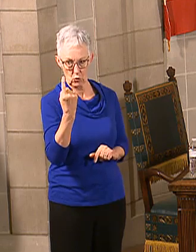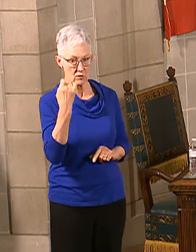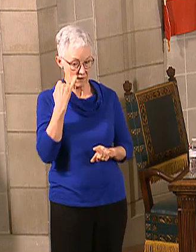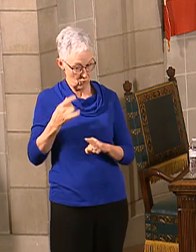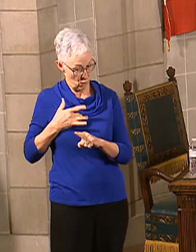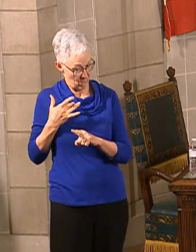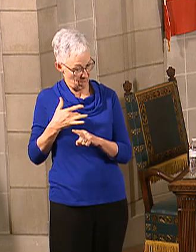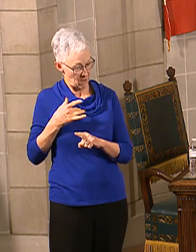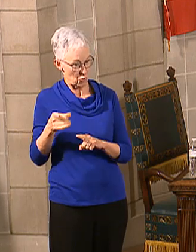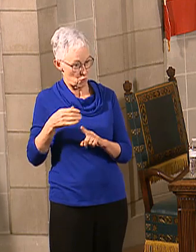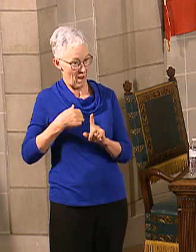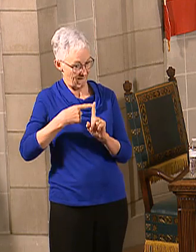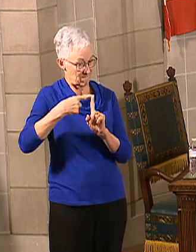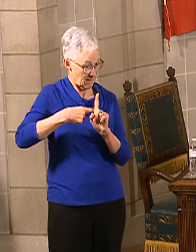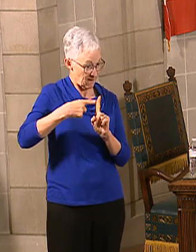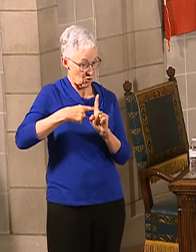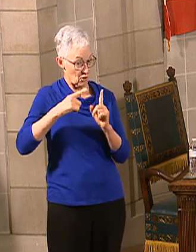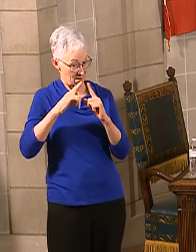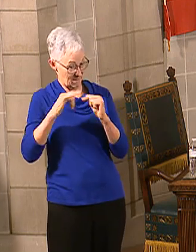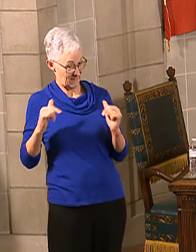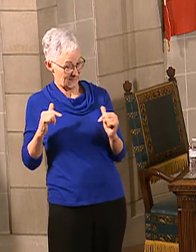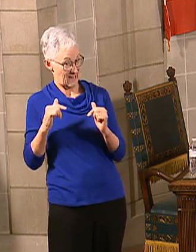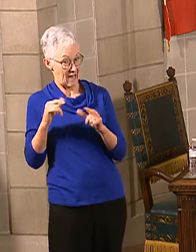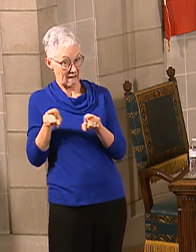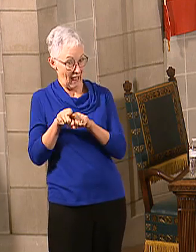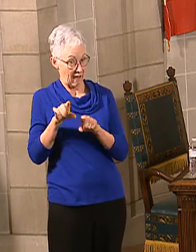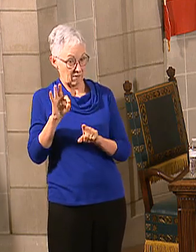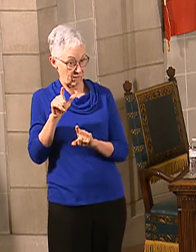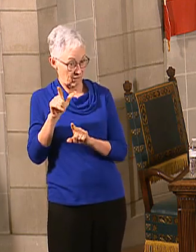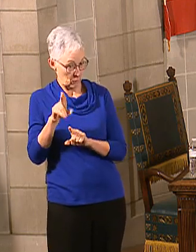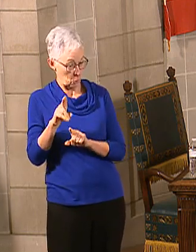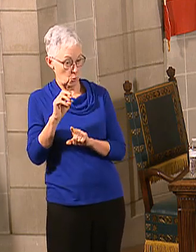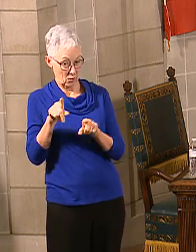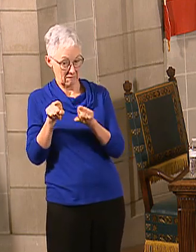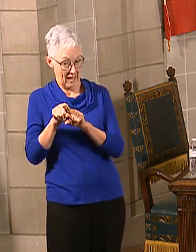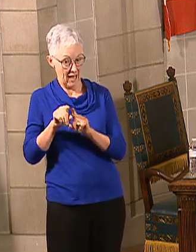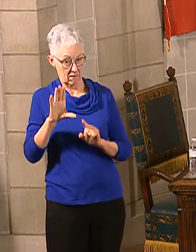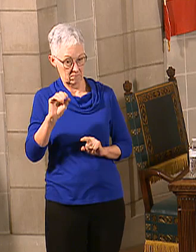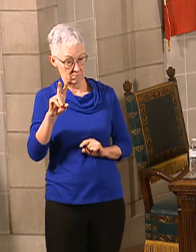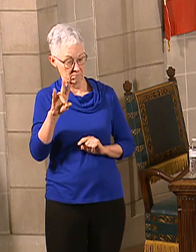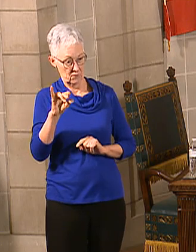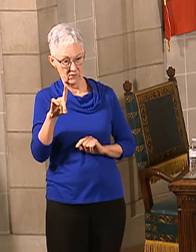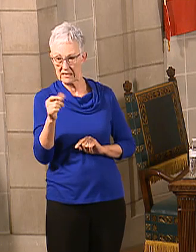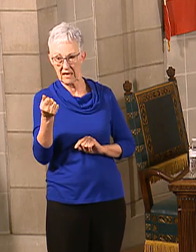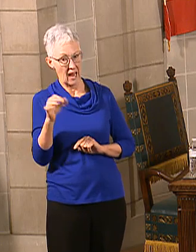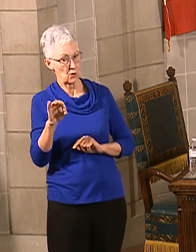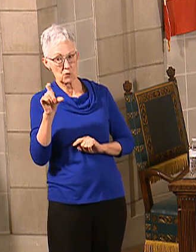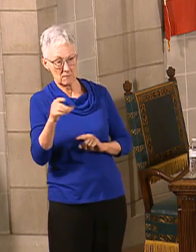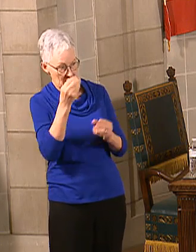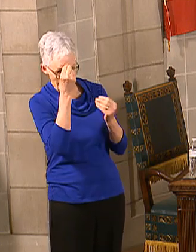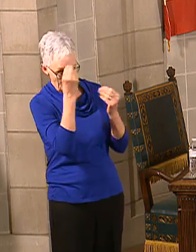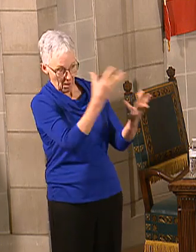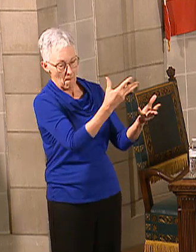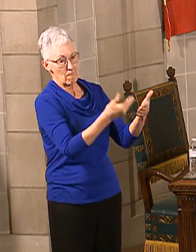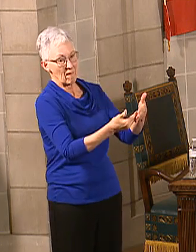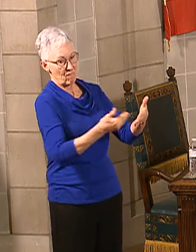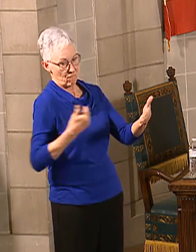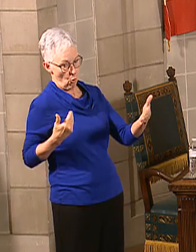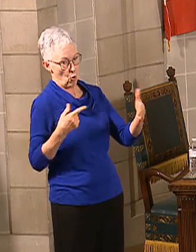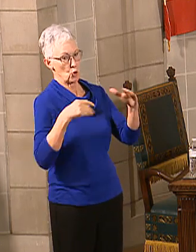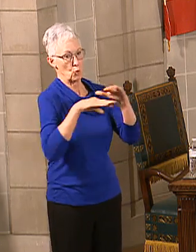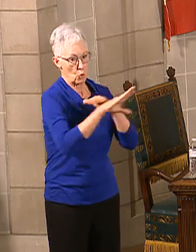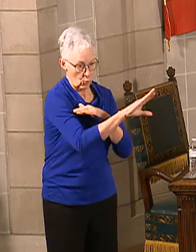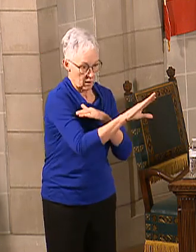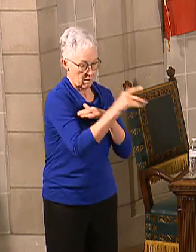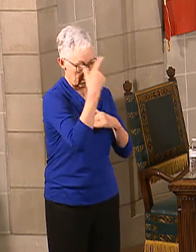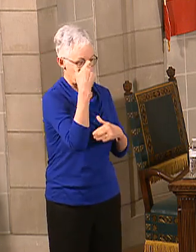they run the test to see if you have the regular flu or if you may be a candidate to get tested for the coronavirus. So again, I want to emphasize